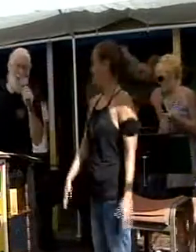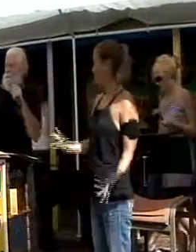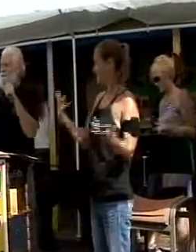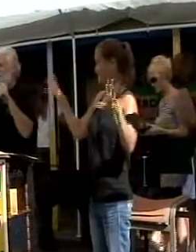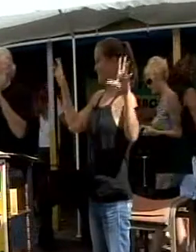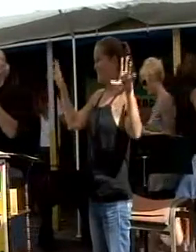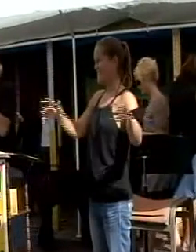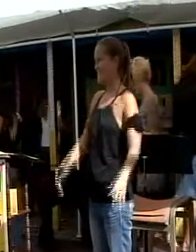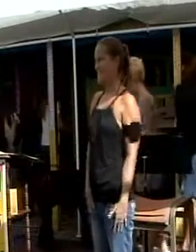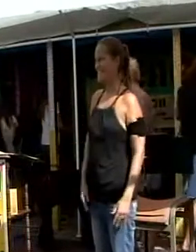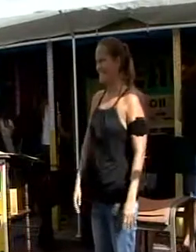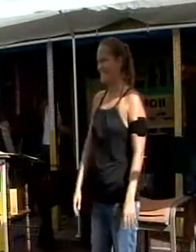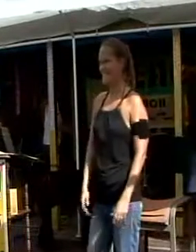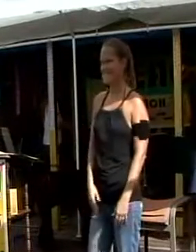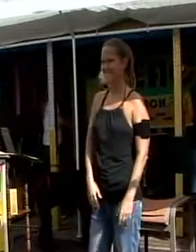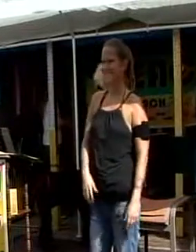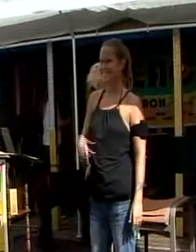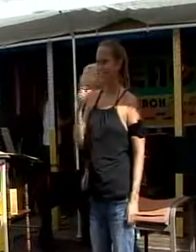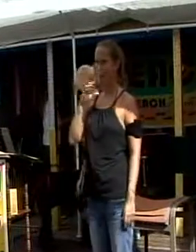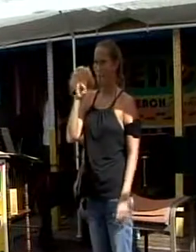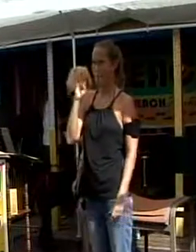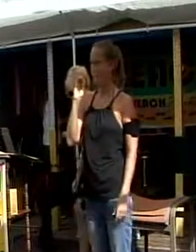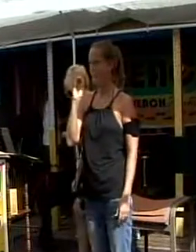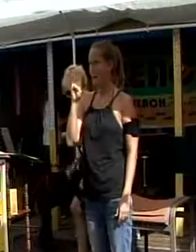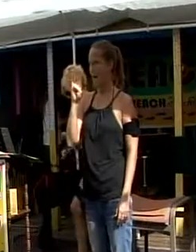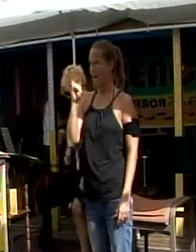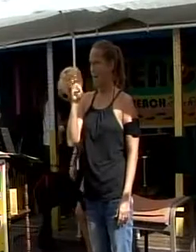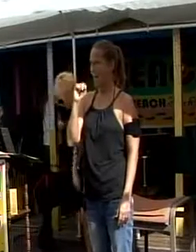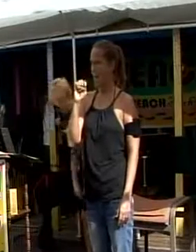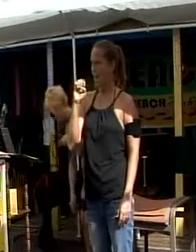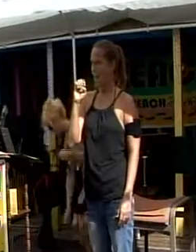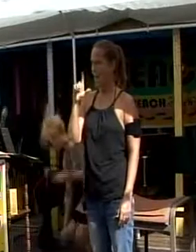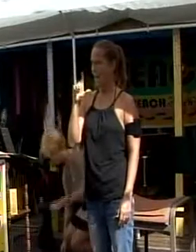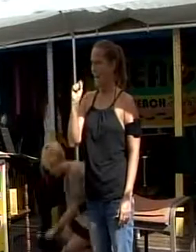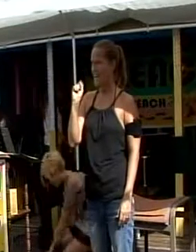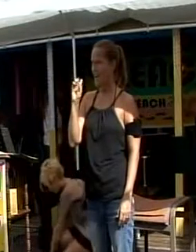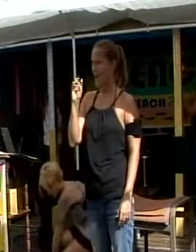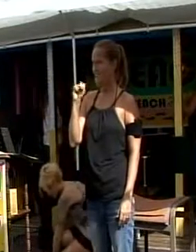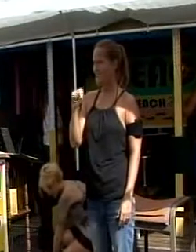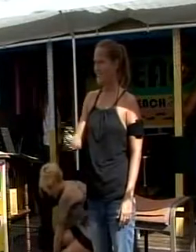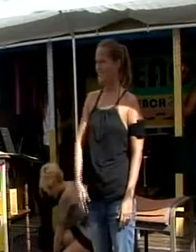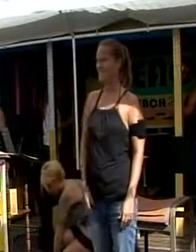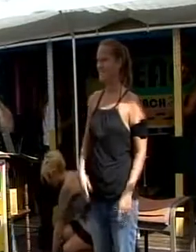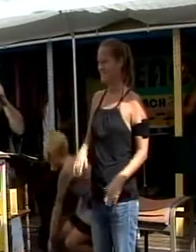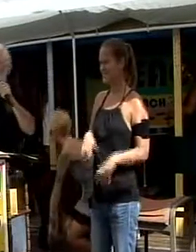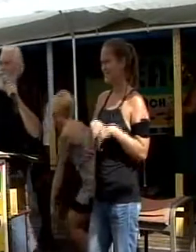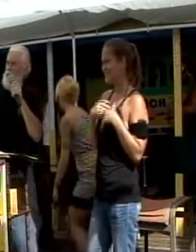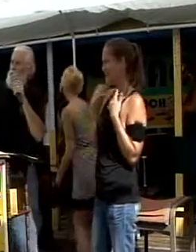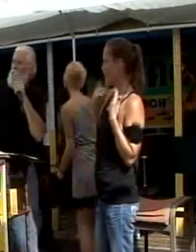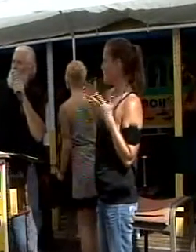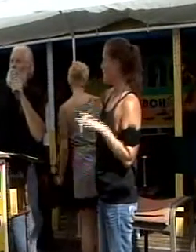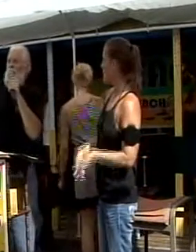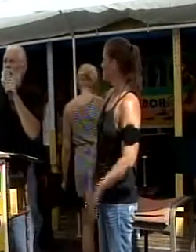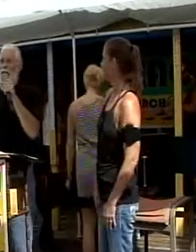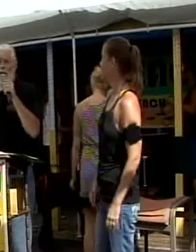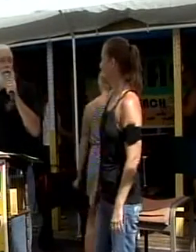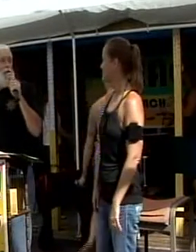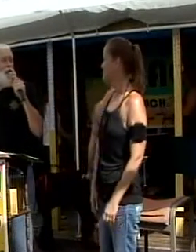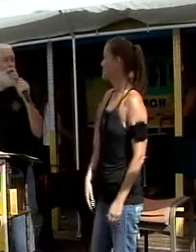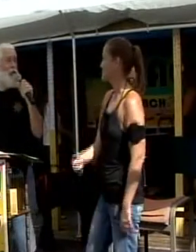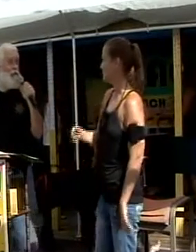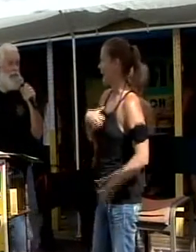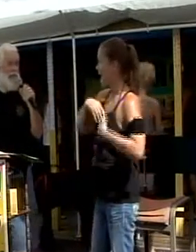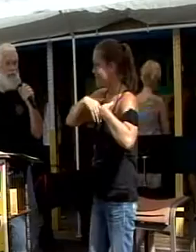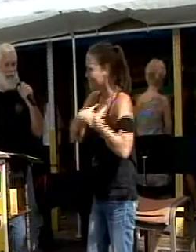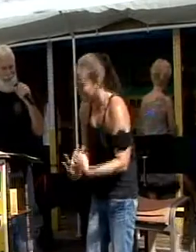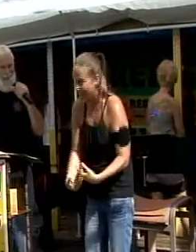Okay. Look him up on the internet, bobnelson.com. He's a good, clean comedian. Have a great Sunday. I'm exhausted. I'm going home, and I have tons